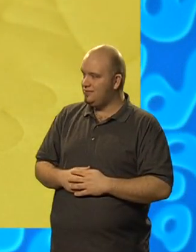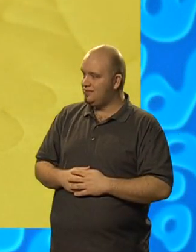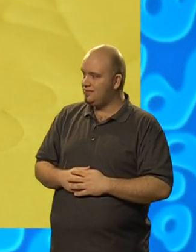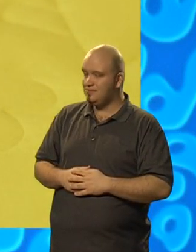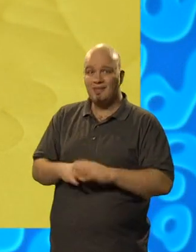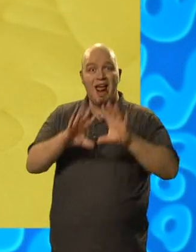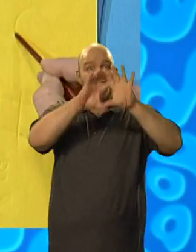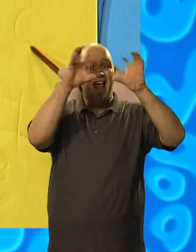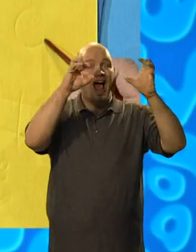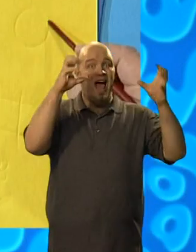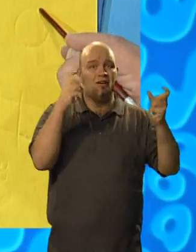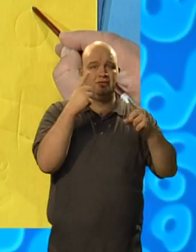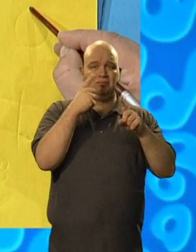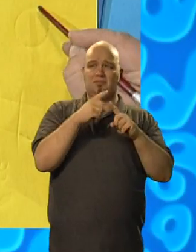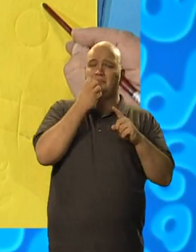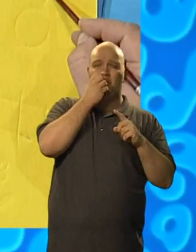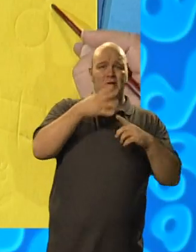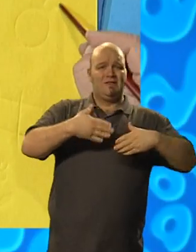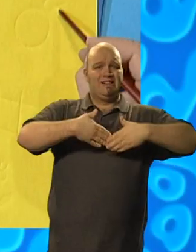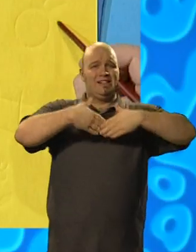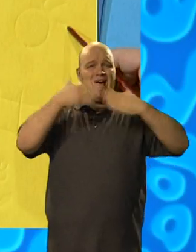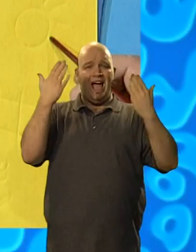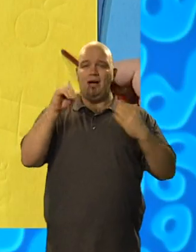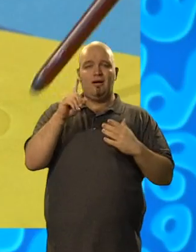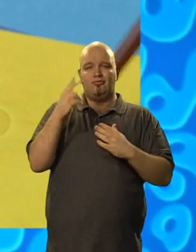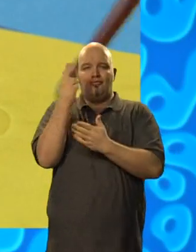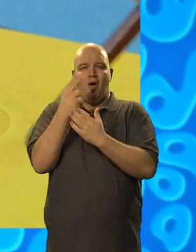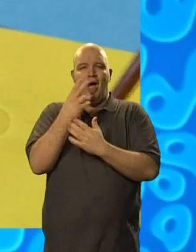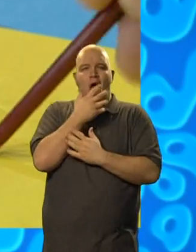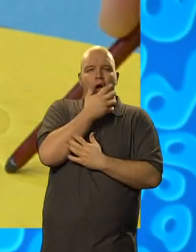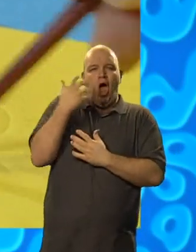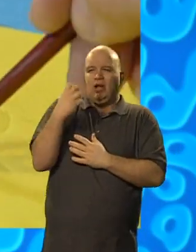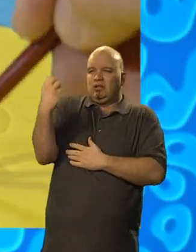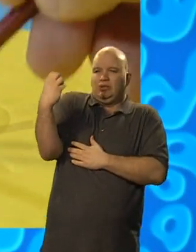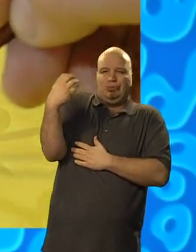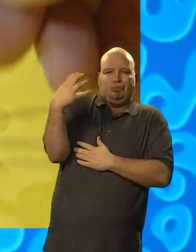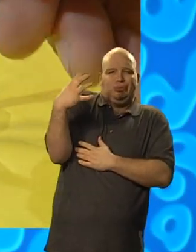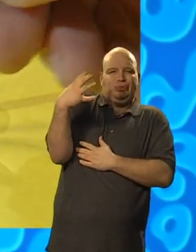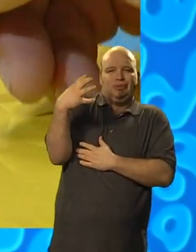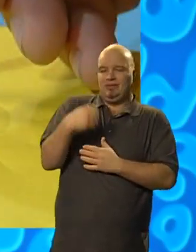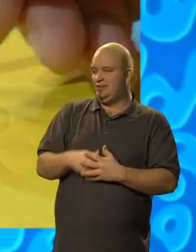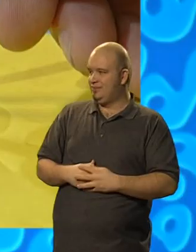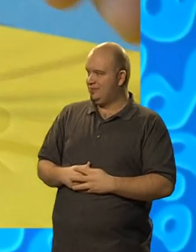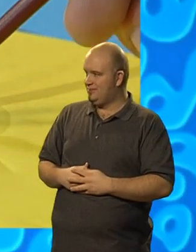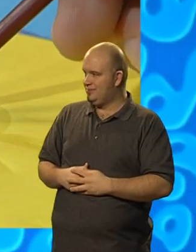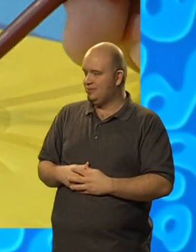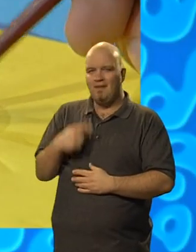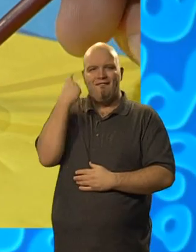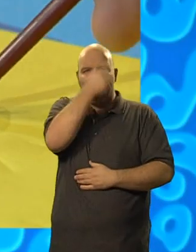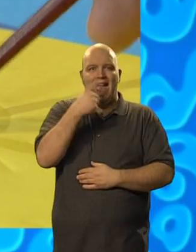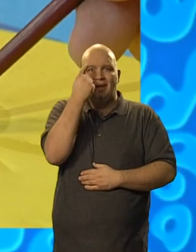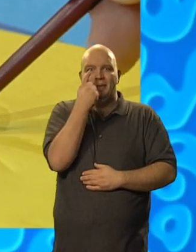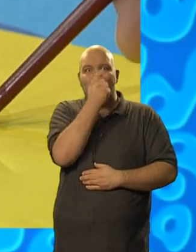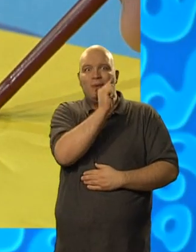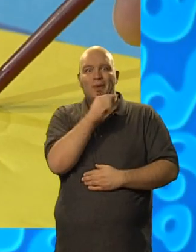there's clouds, and hopefully, on a really nice day, a nice hot sun. Let's